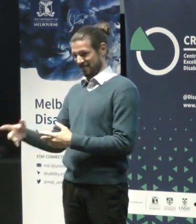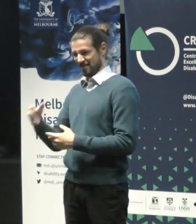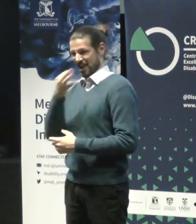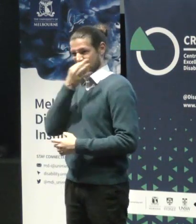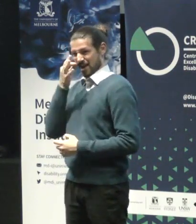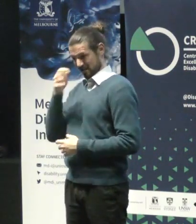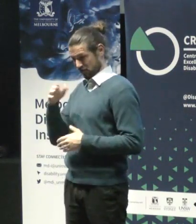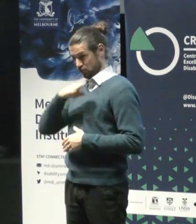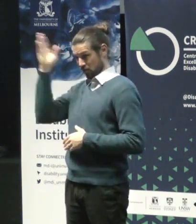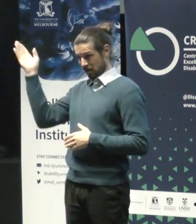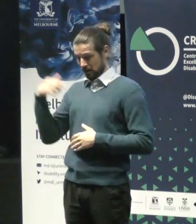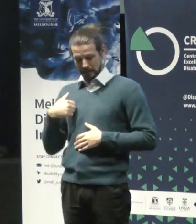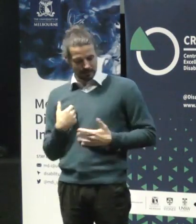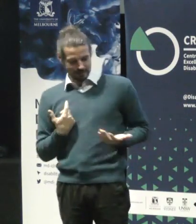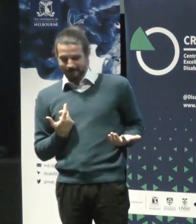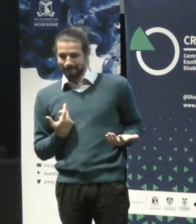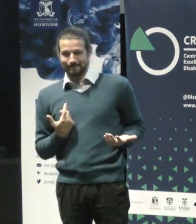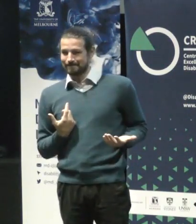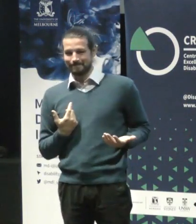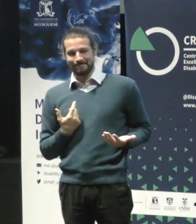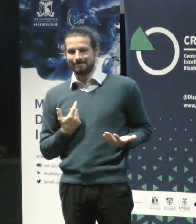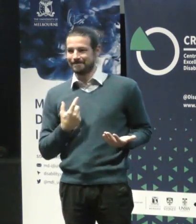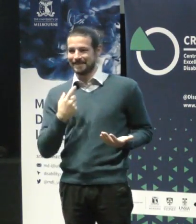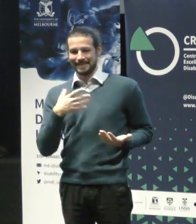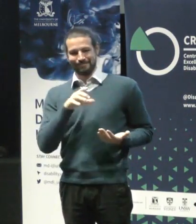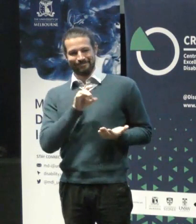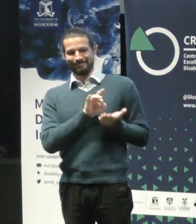said, look, I've got to let them go. I've got to say no.